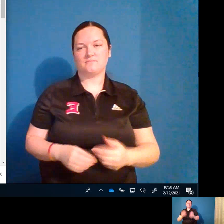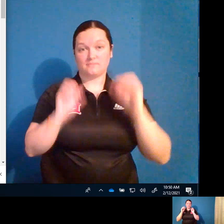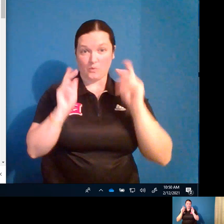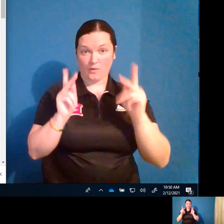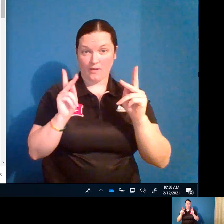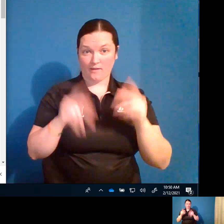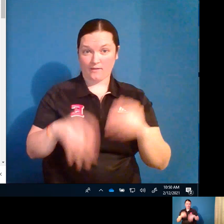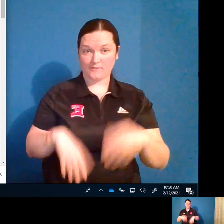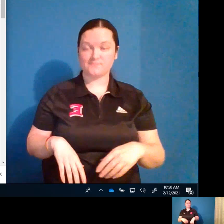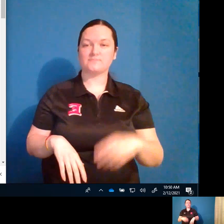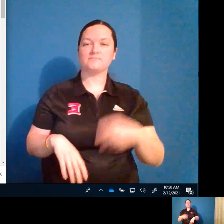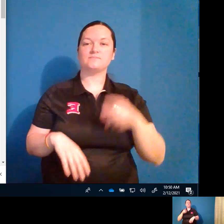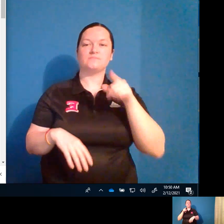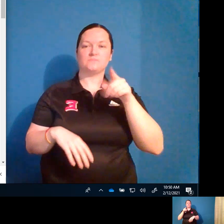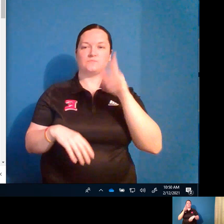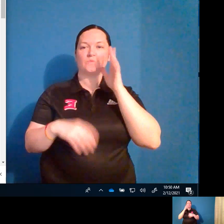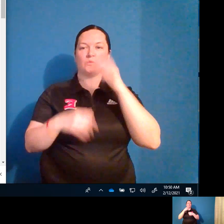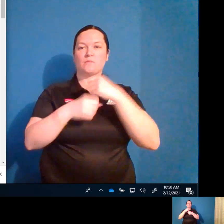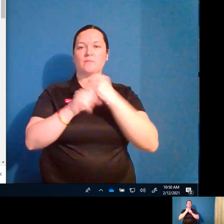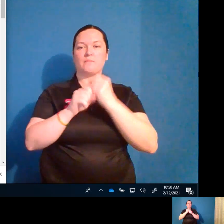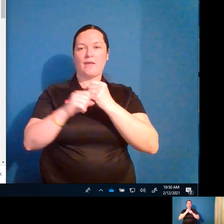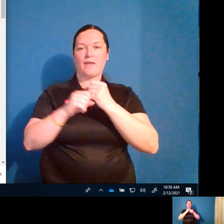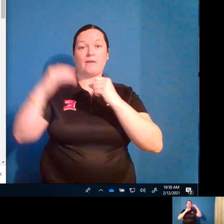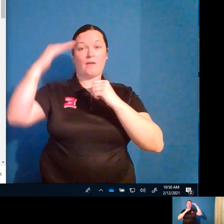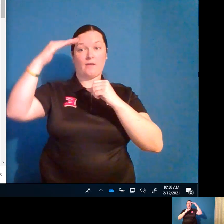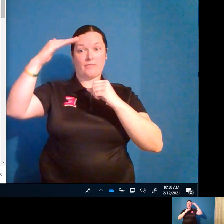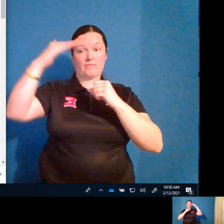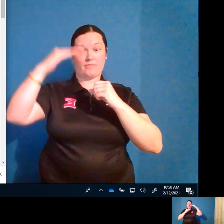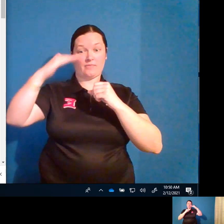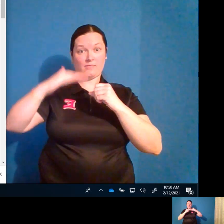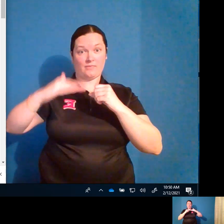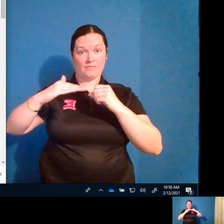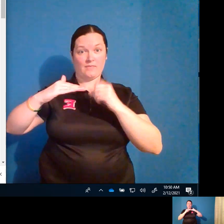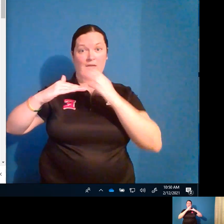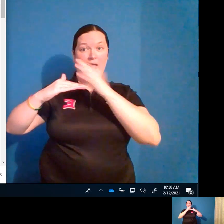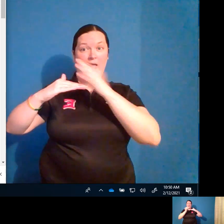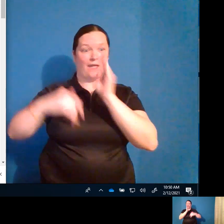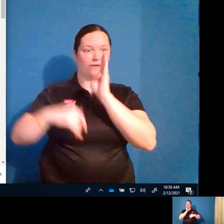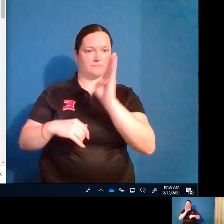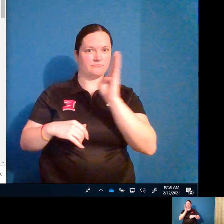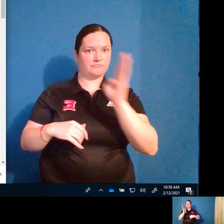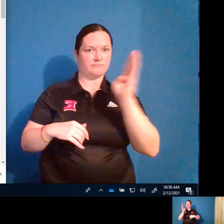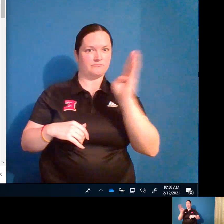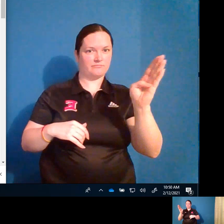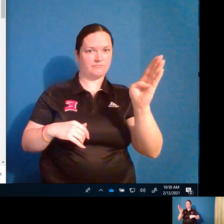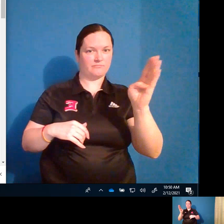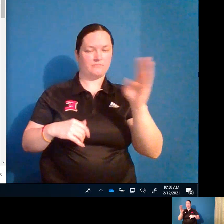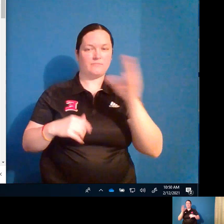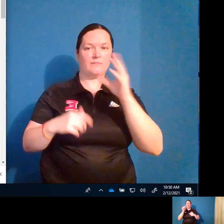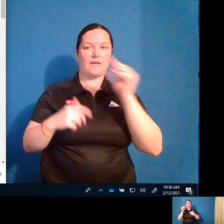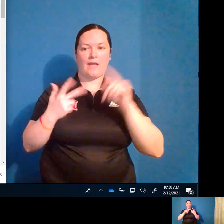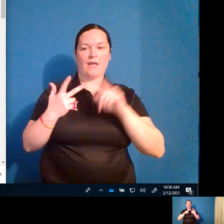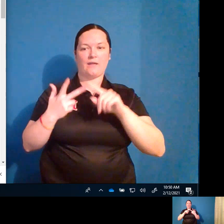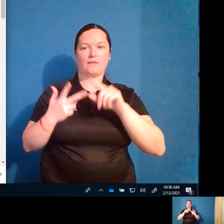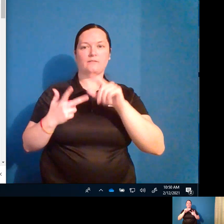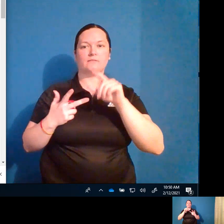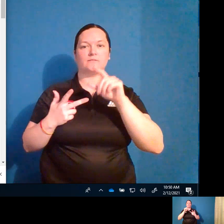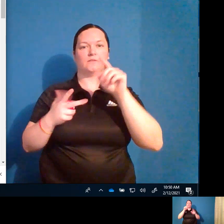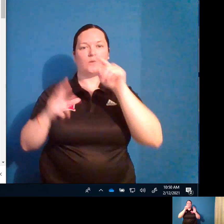So you're going to create top to bottom gradient, left to right, diagonal, and radial.